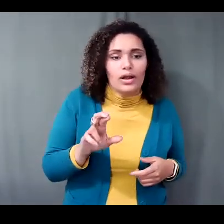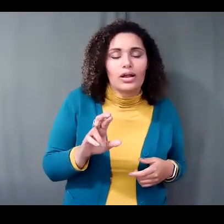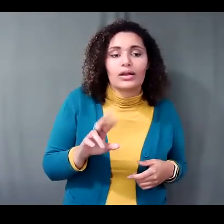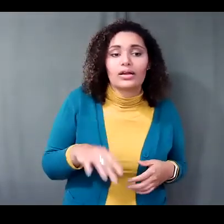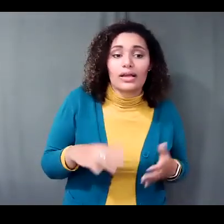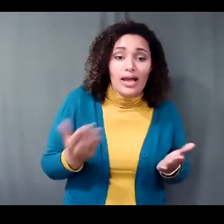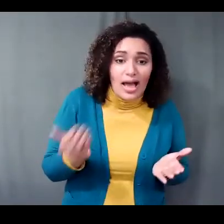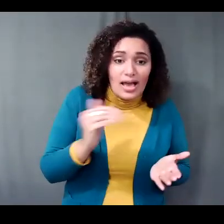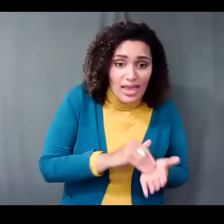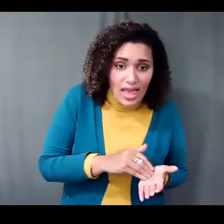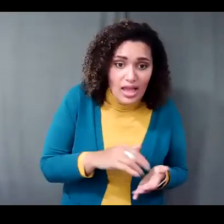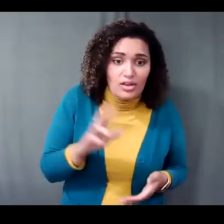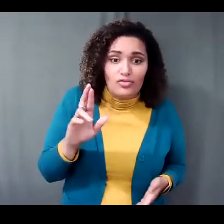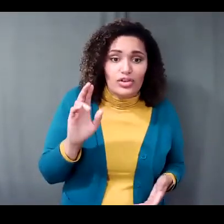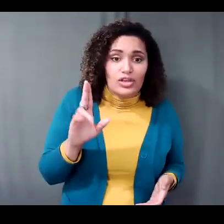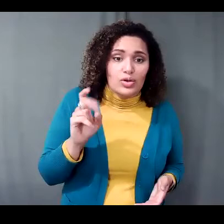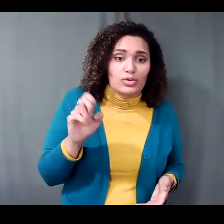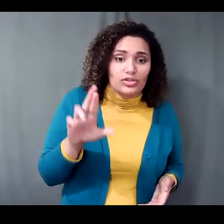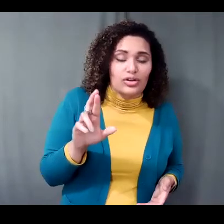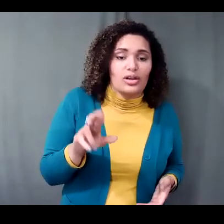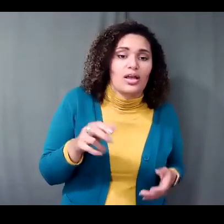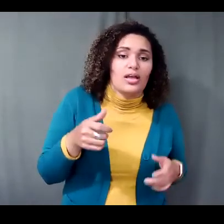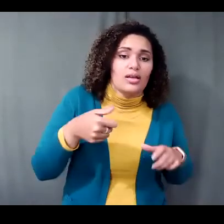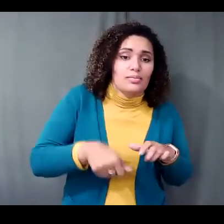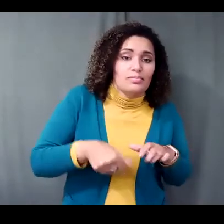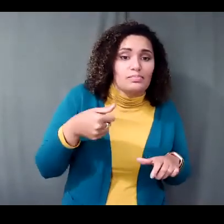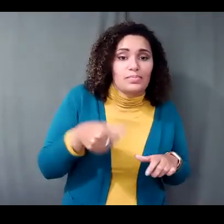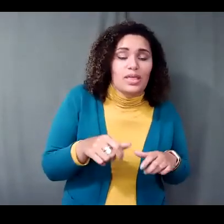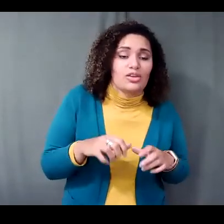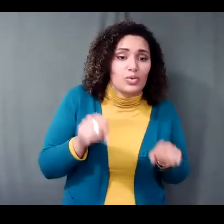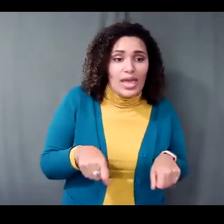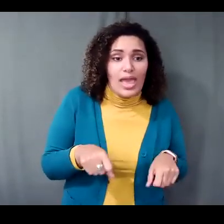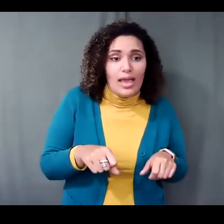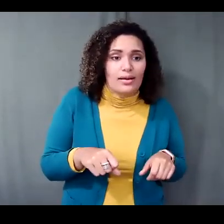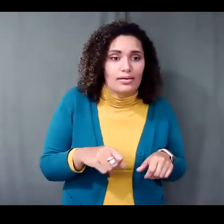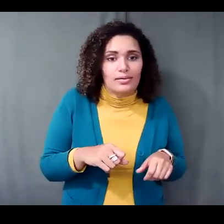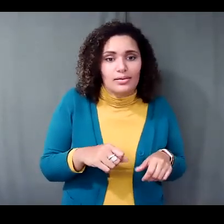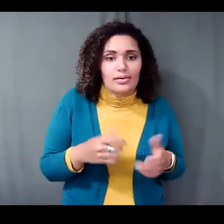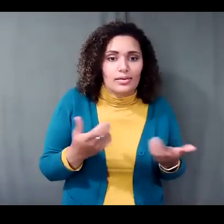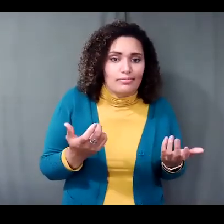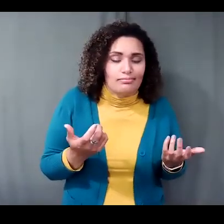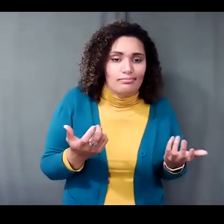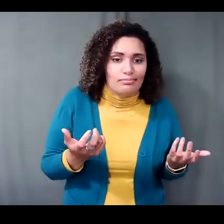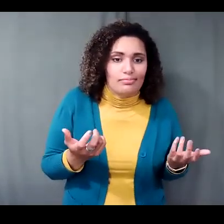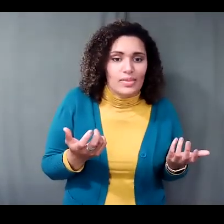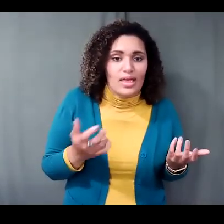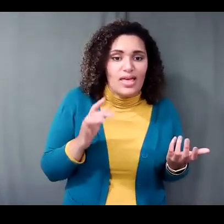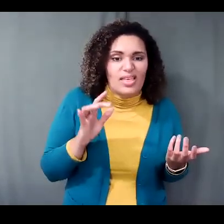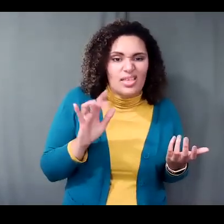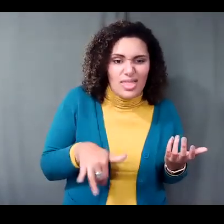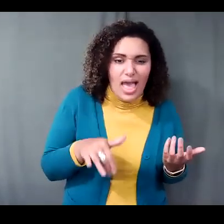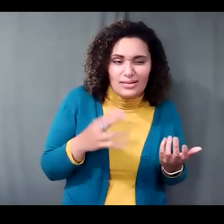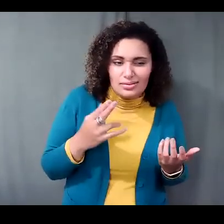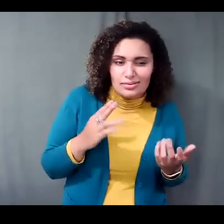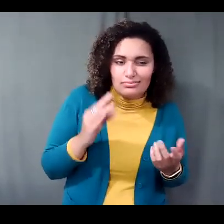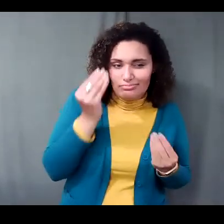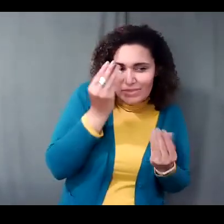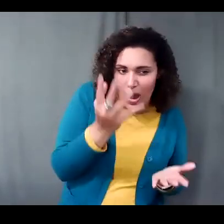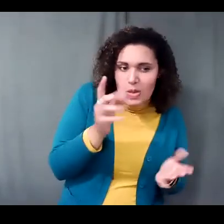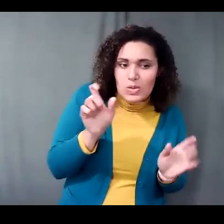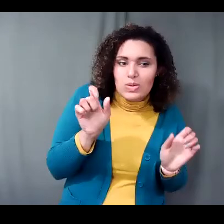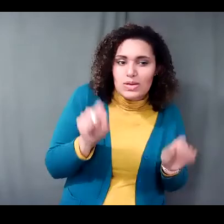out, put a stopper in it or not, if you want, put it on a shelf. A month later, it will be better. We